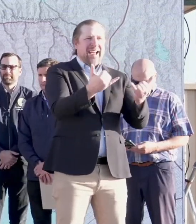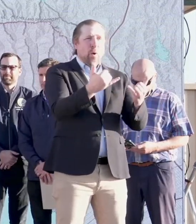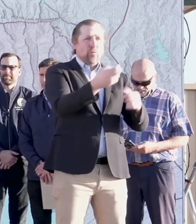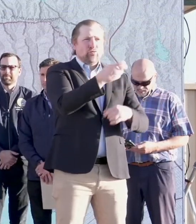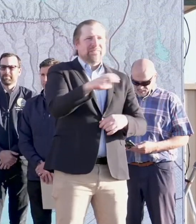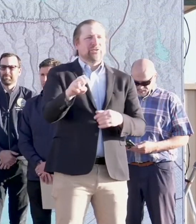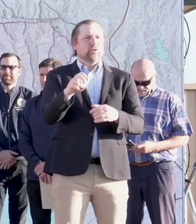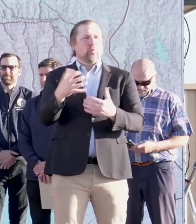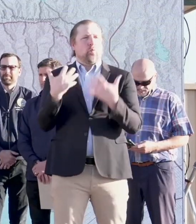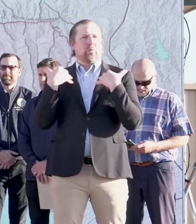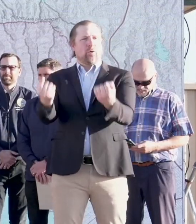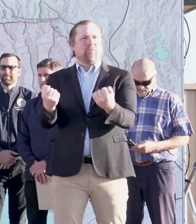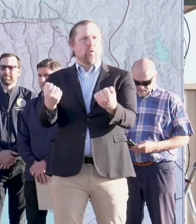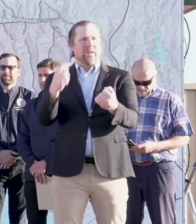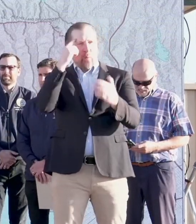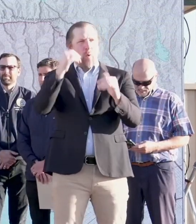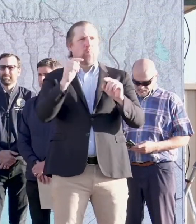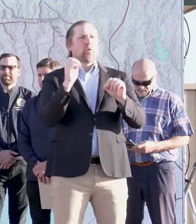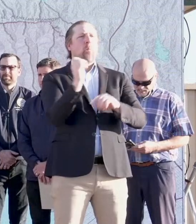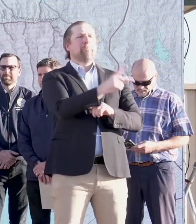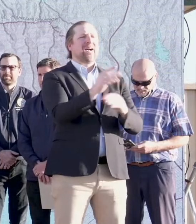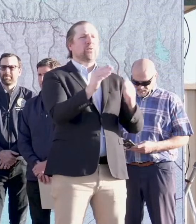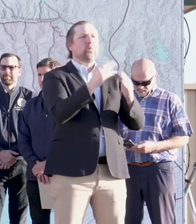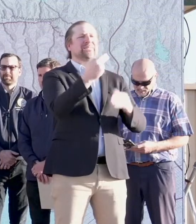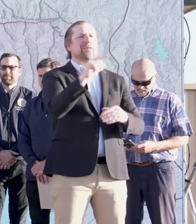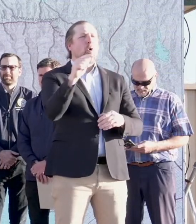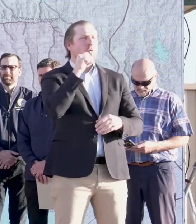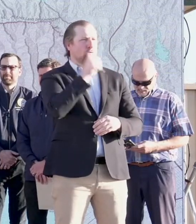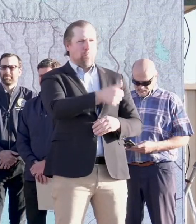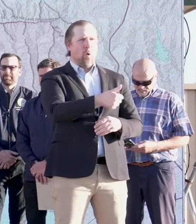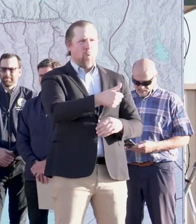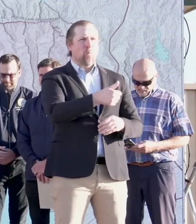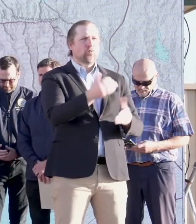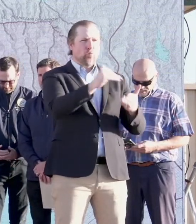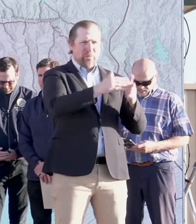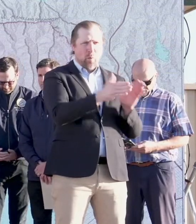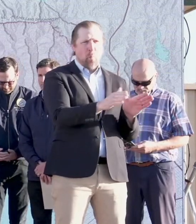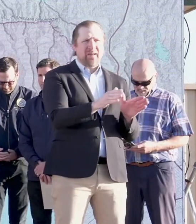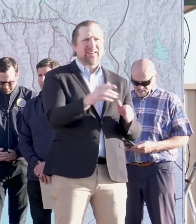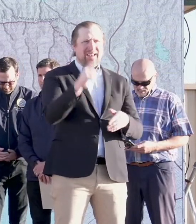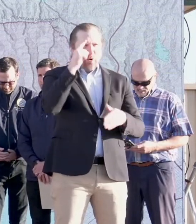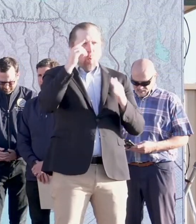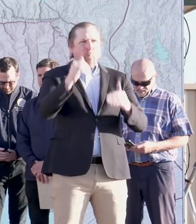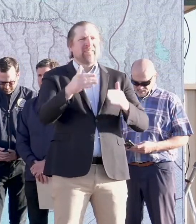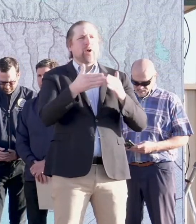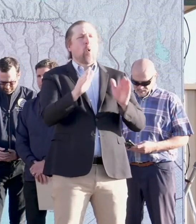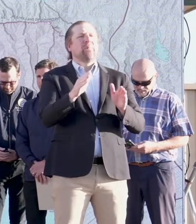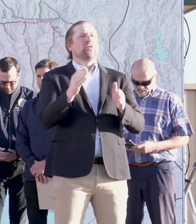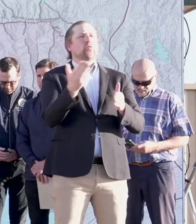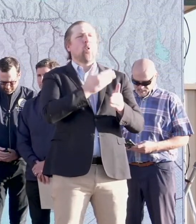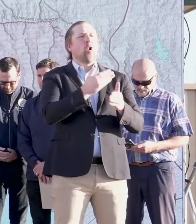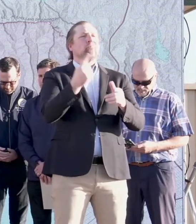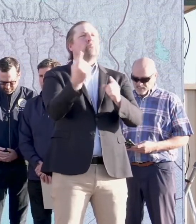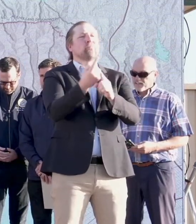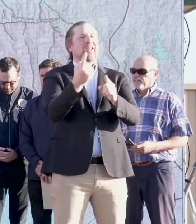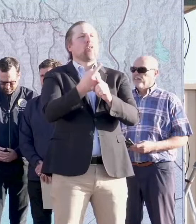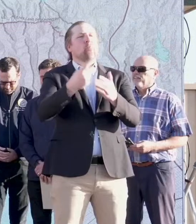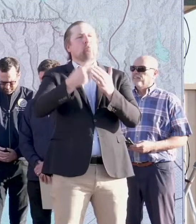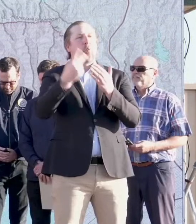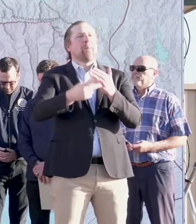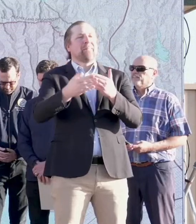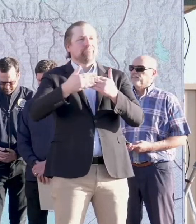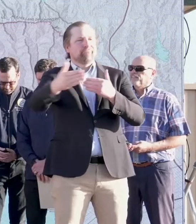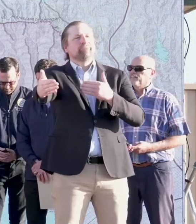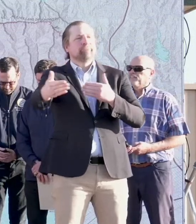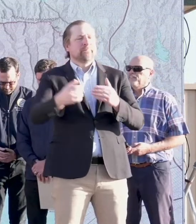We hope to return to City Hall tomorrow and then hopefully reopening City Hall to programming in the coming weeks. Also,